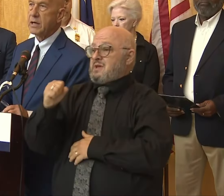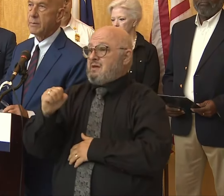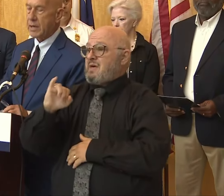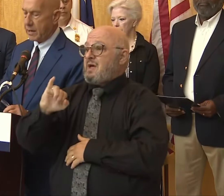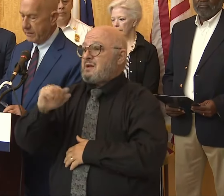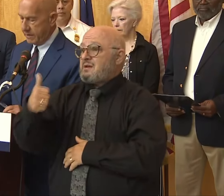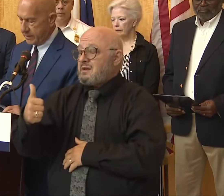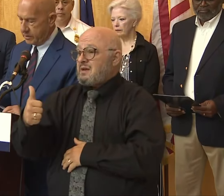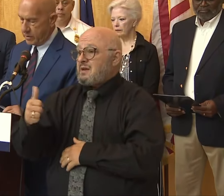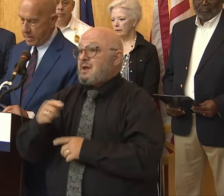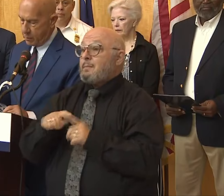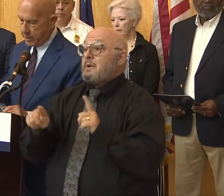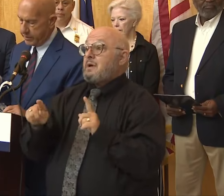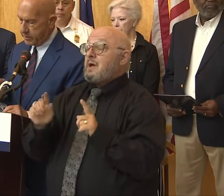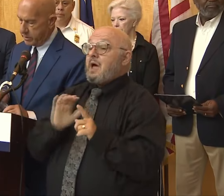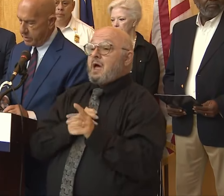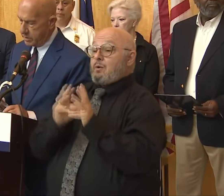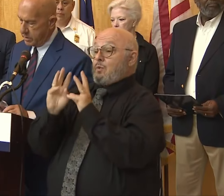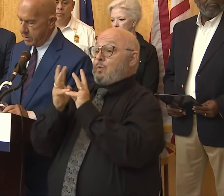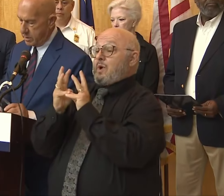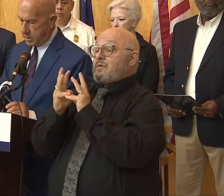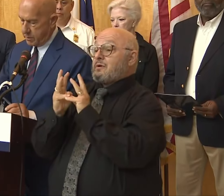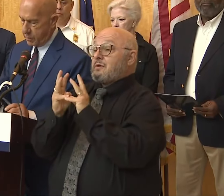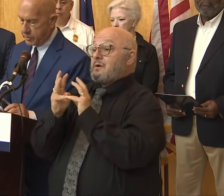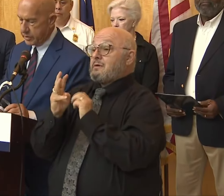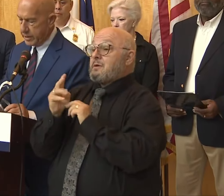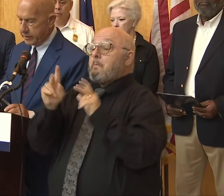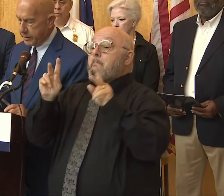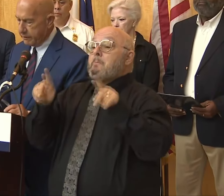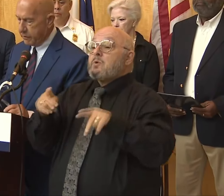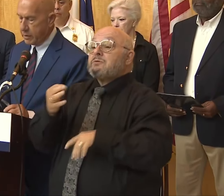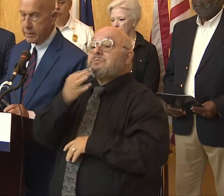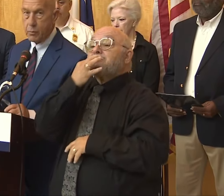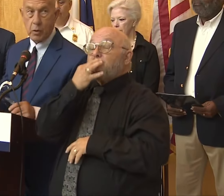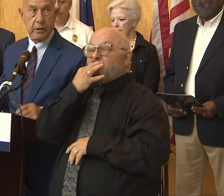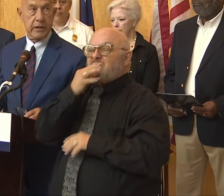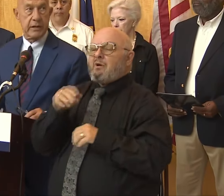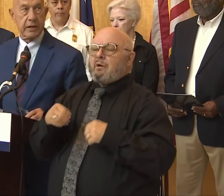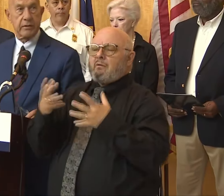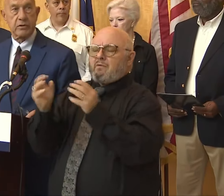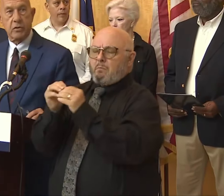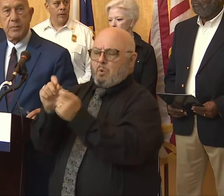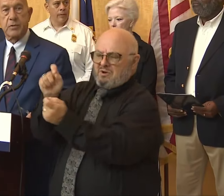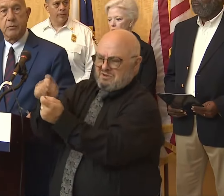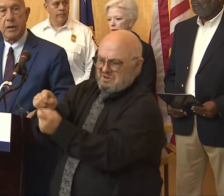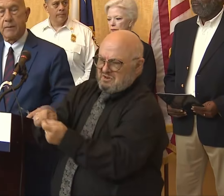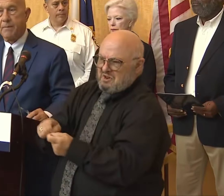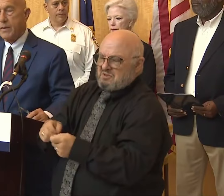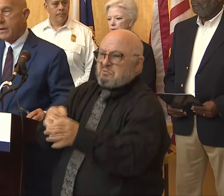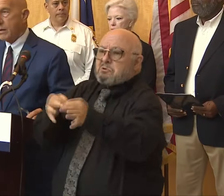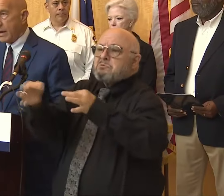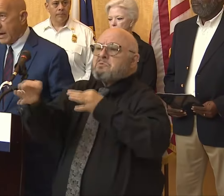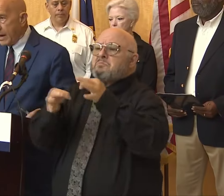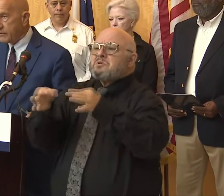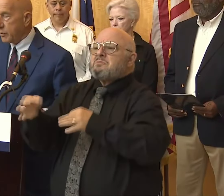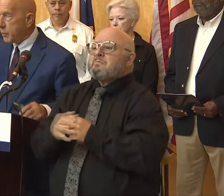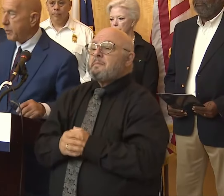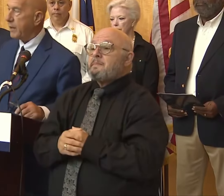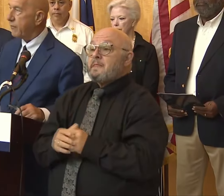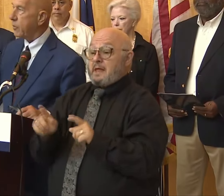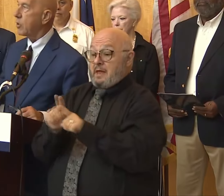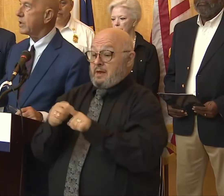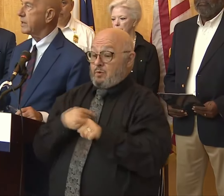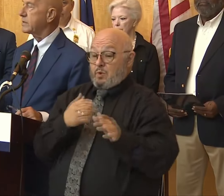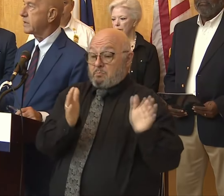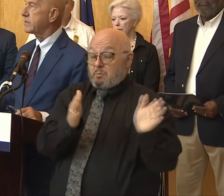I-10. But I'll leave that to our weather personnel to give you a more detailed description. But as we